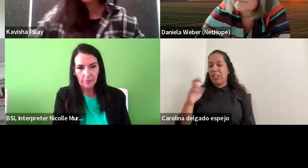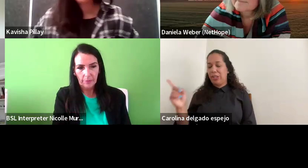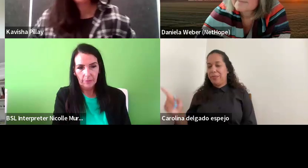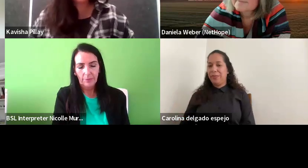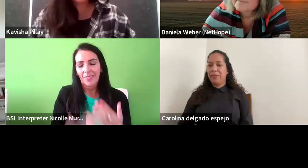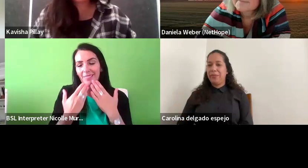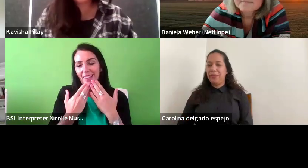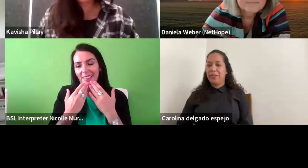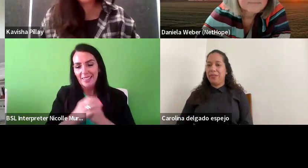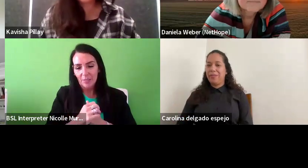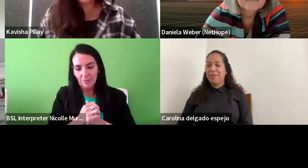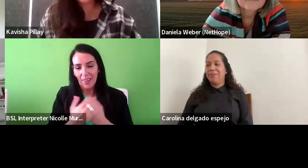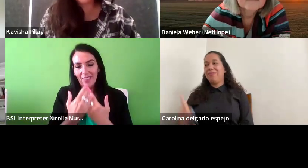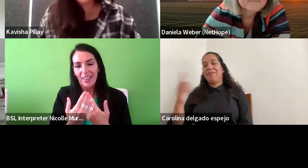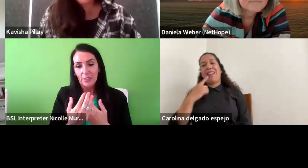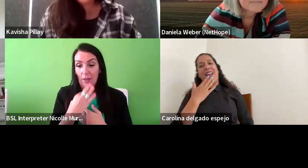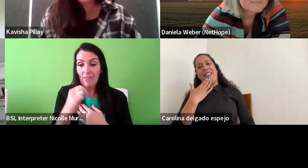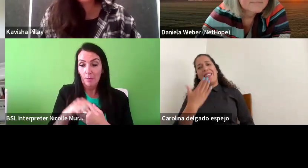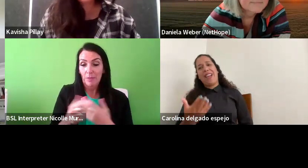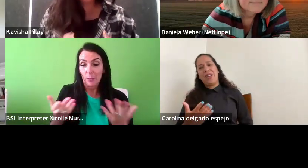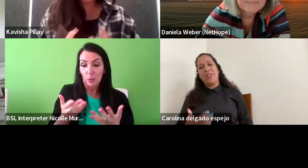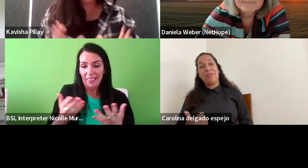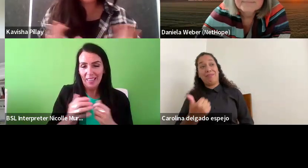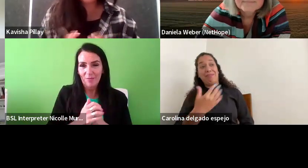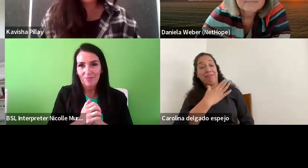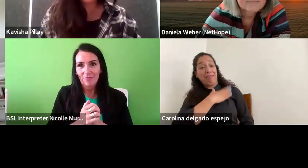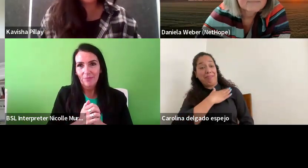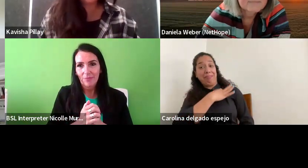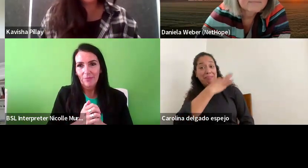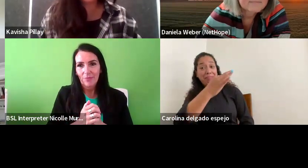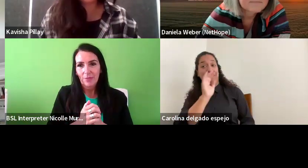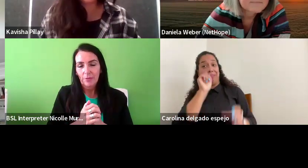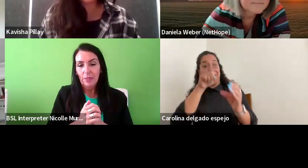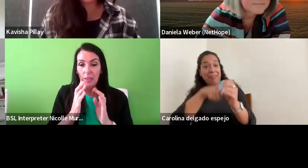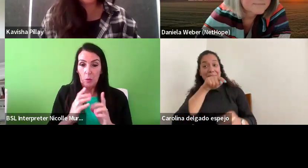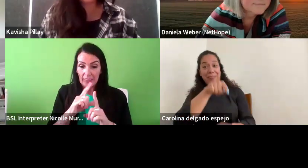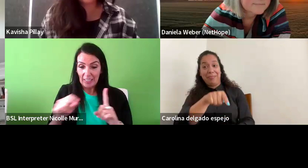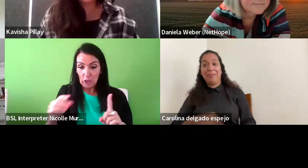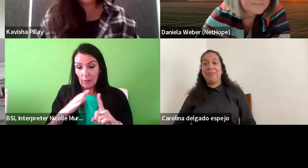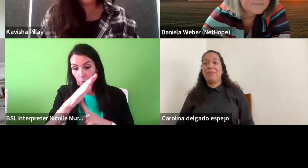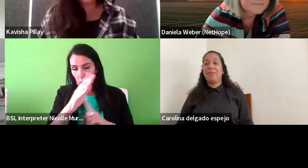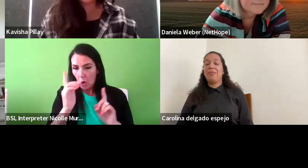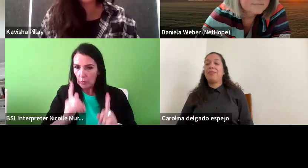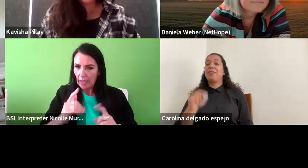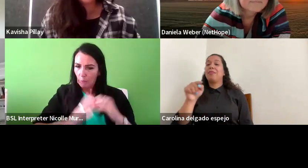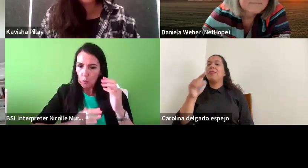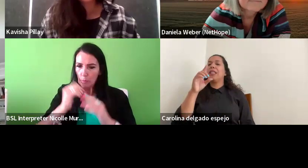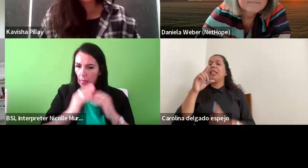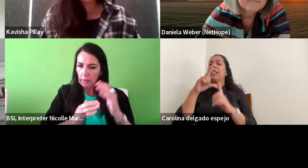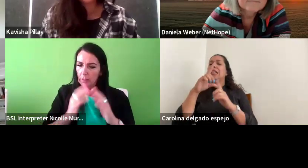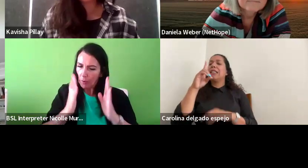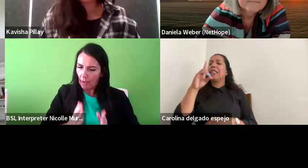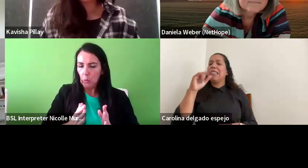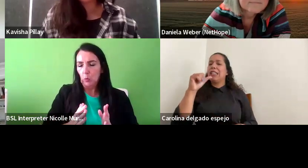Thanks, Malebo, and thanks again for this opportunity. So we have to build a safer digital future that's non-negotiable.